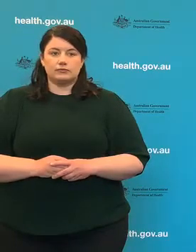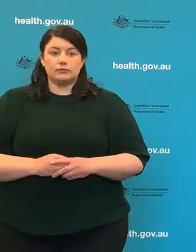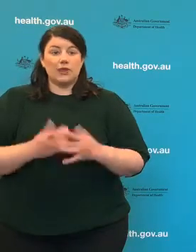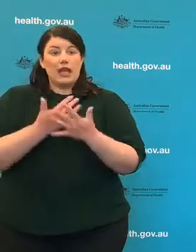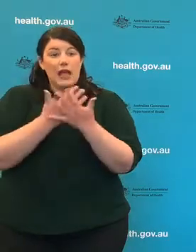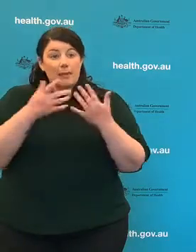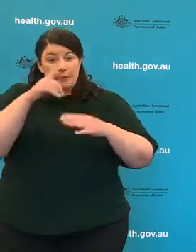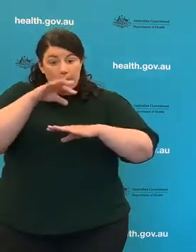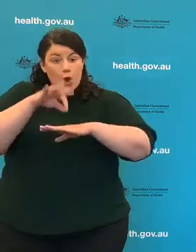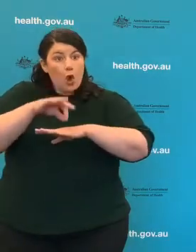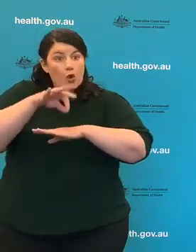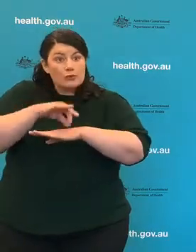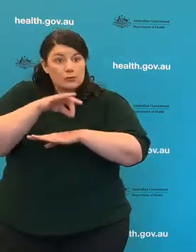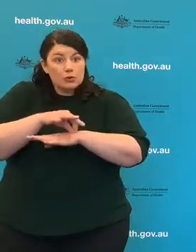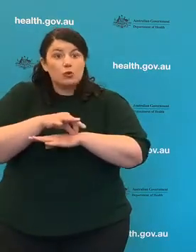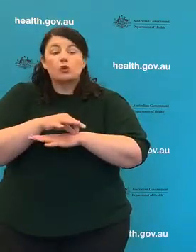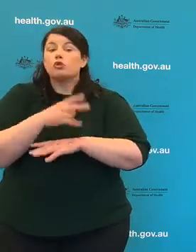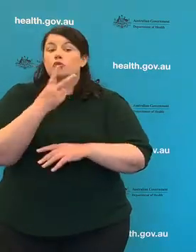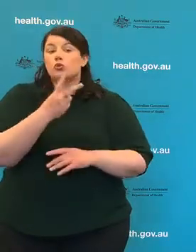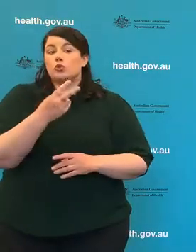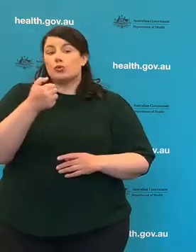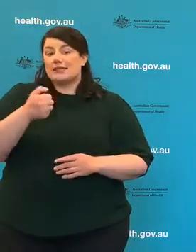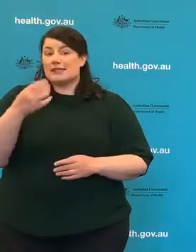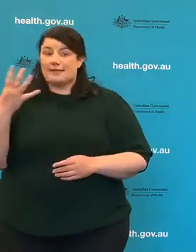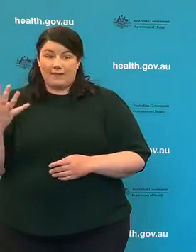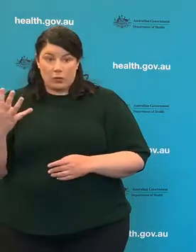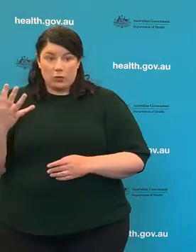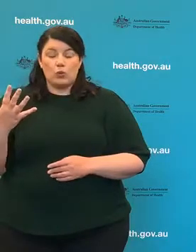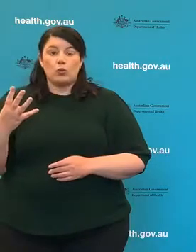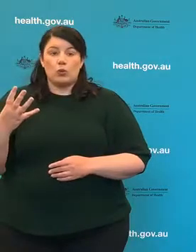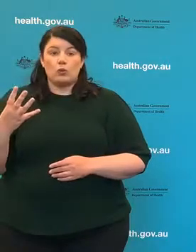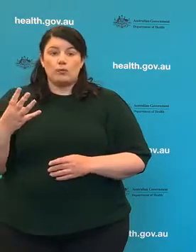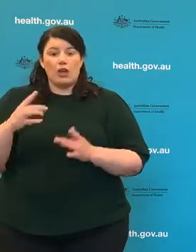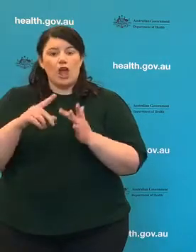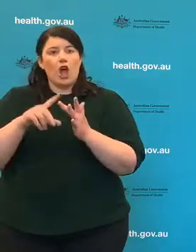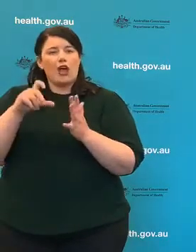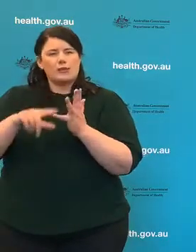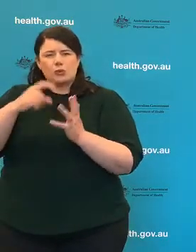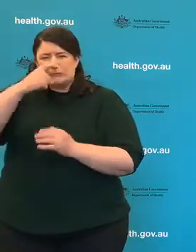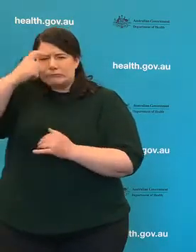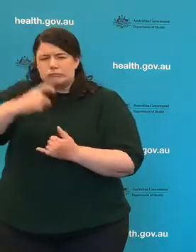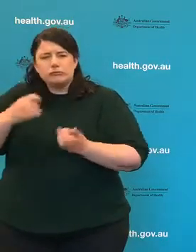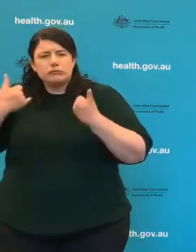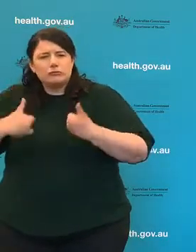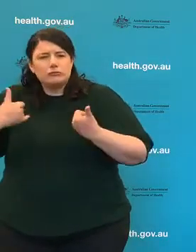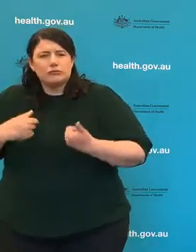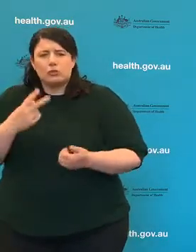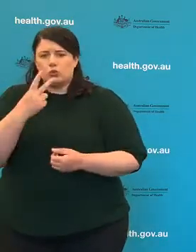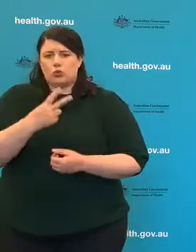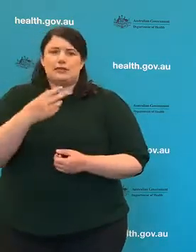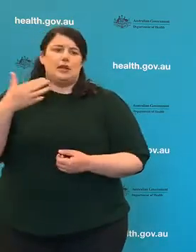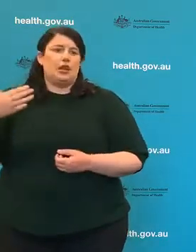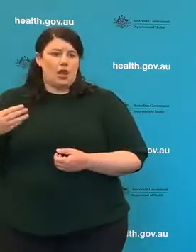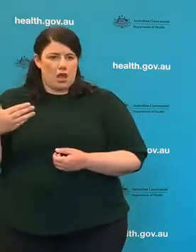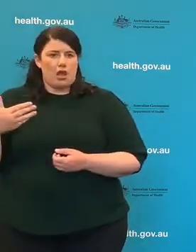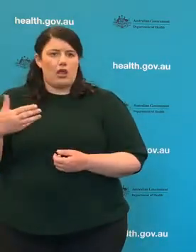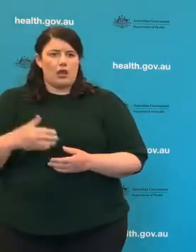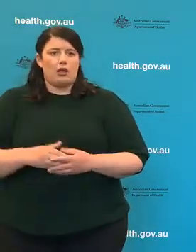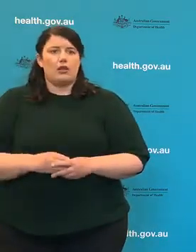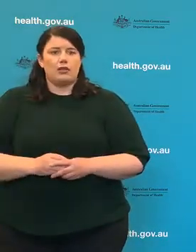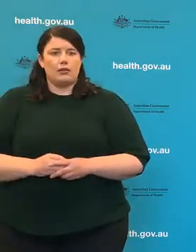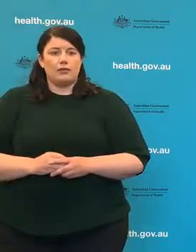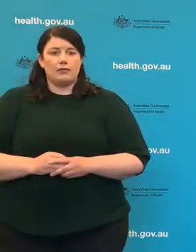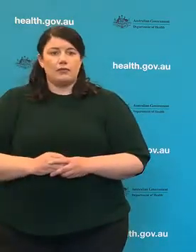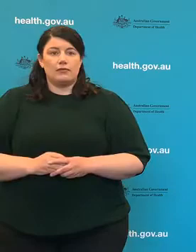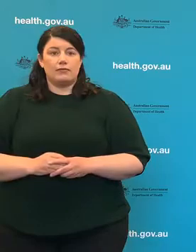hospitalised individuals is 264. In ICU, there are 29 people, and there were 8